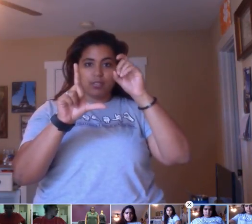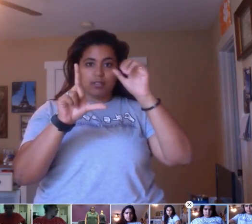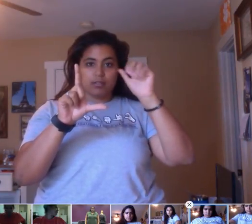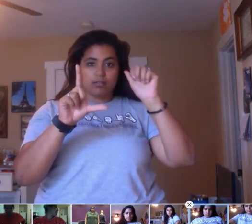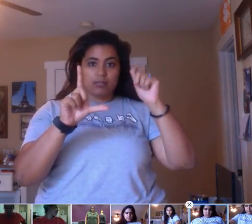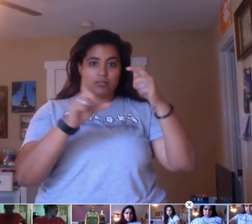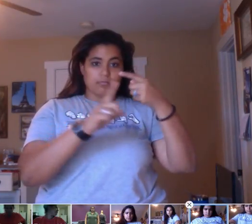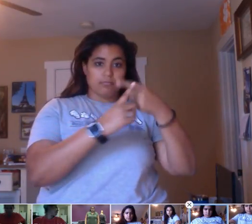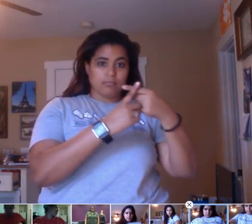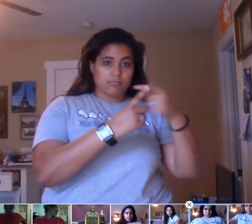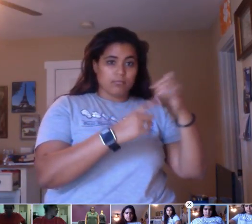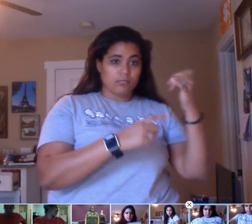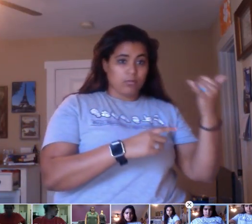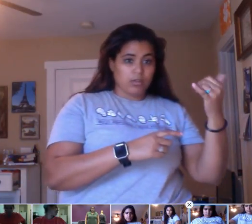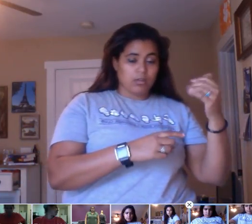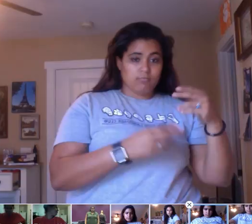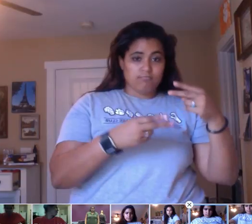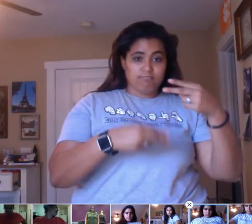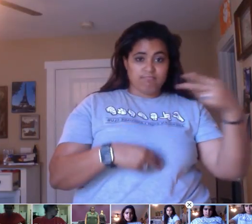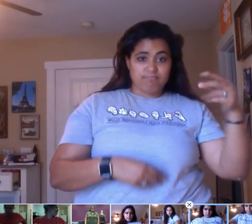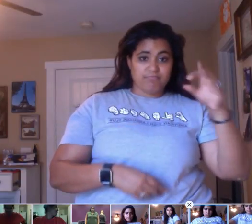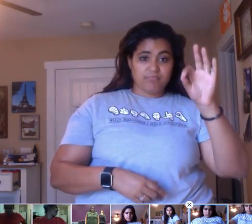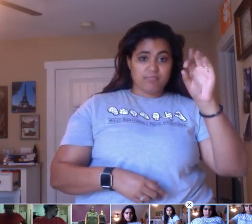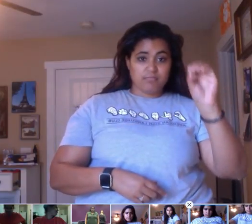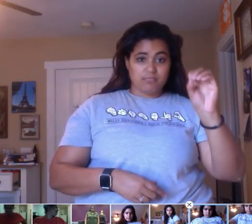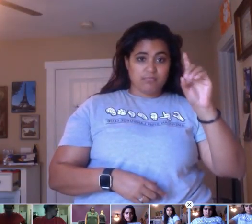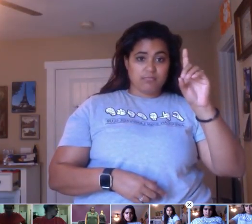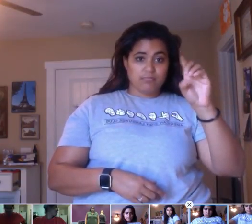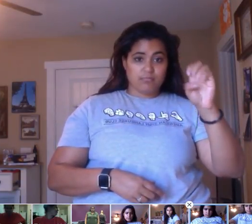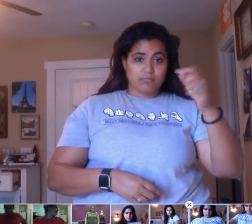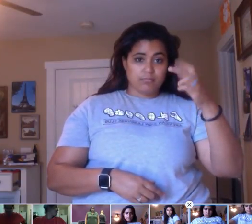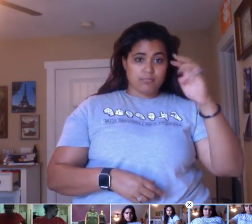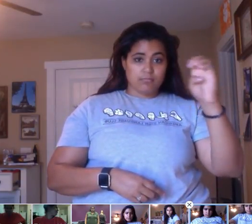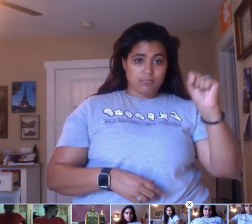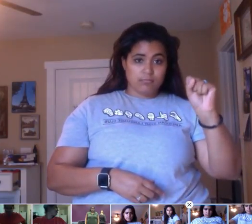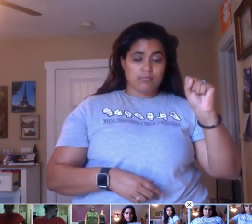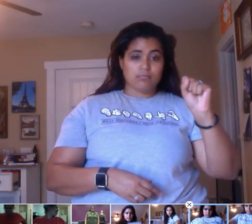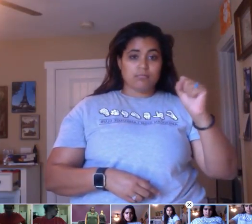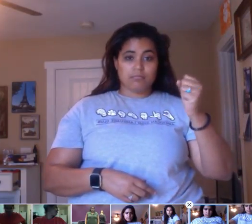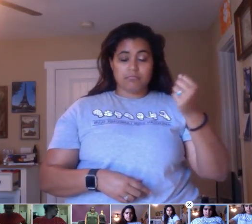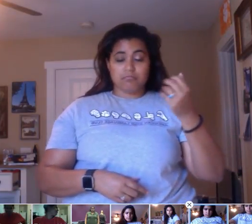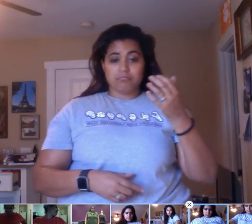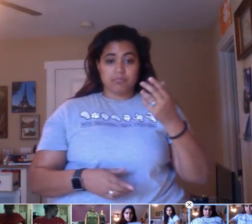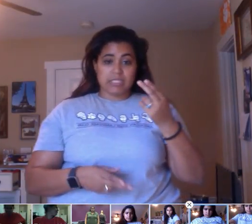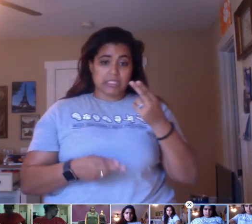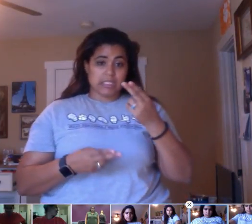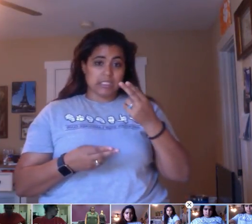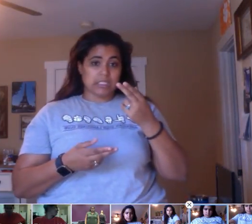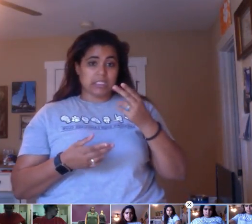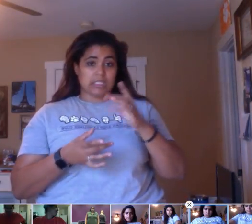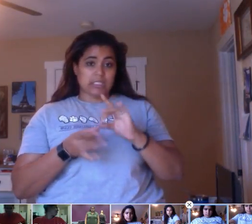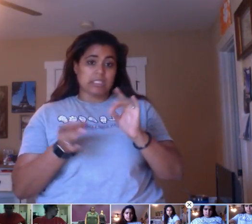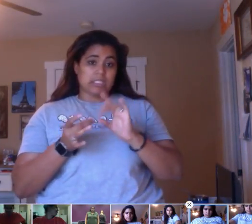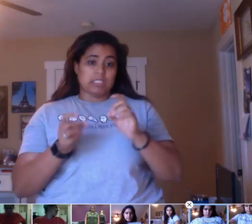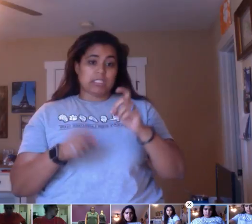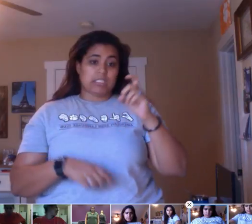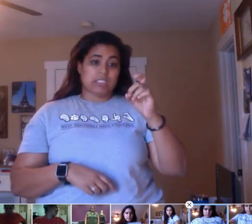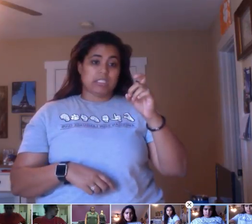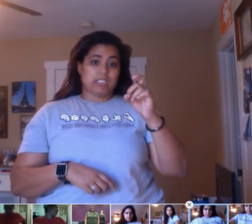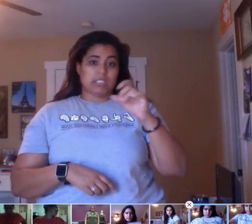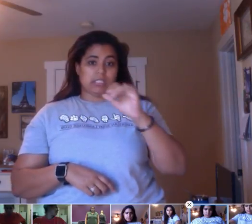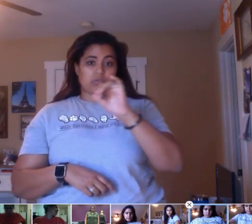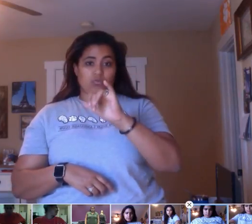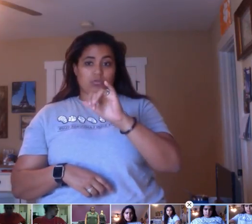of just minimizing this and looking at it from another perspective. So no matter what, it's going to equal 90